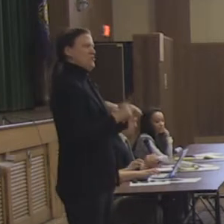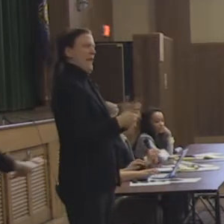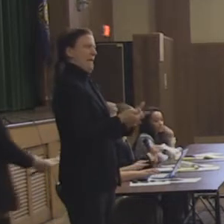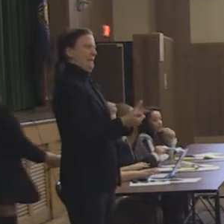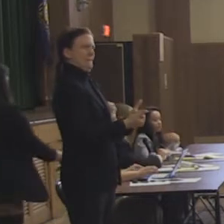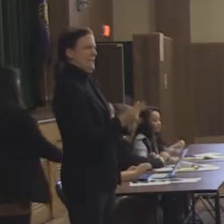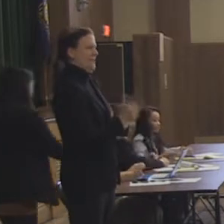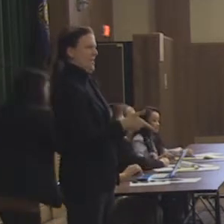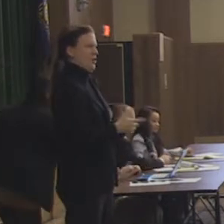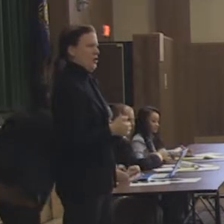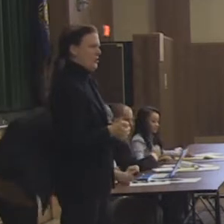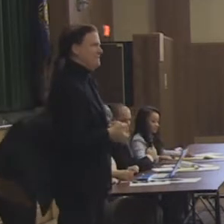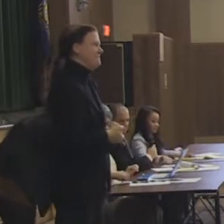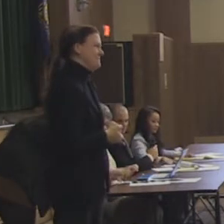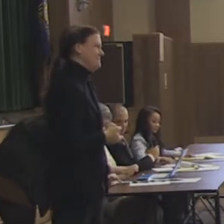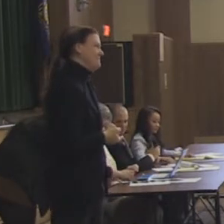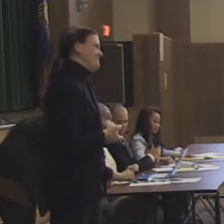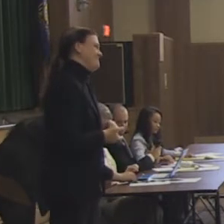Oh, sorry.